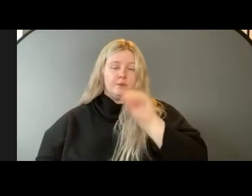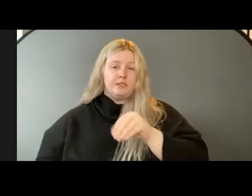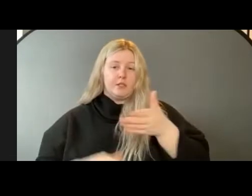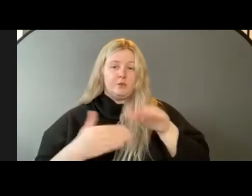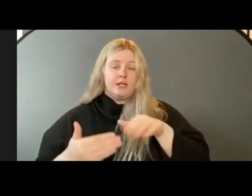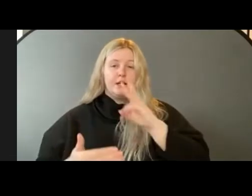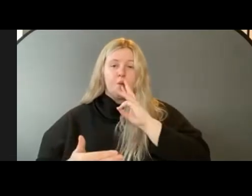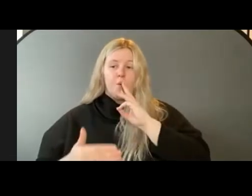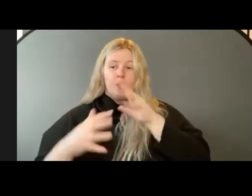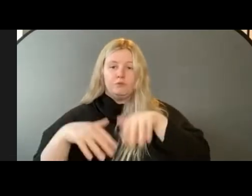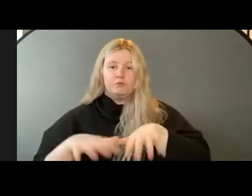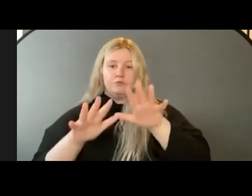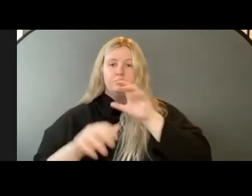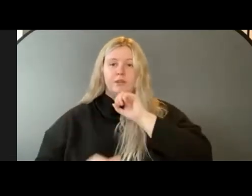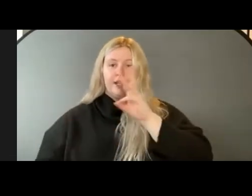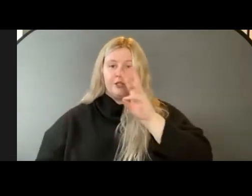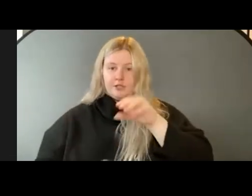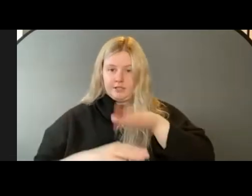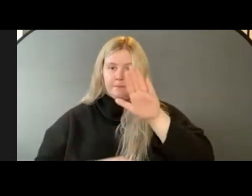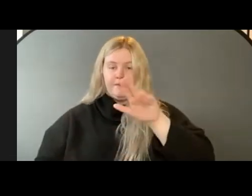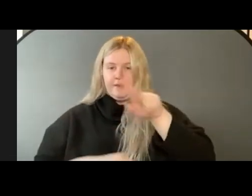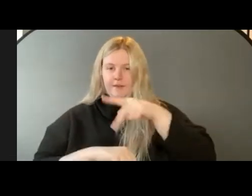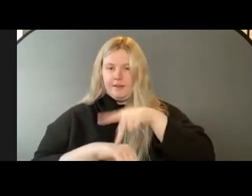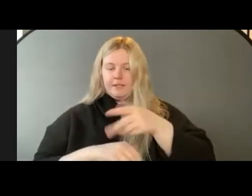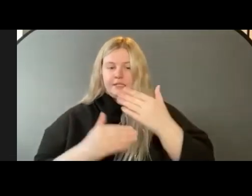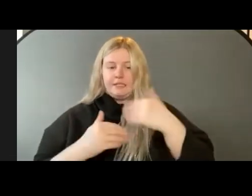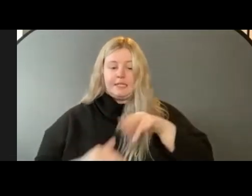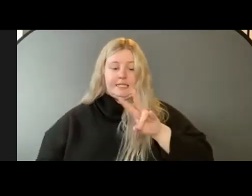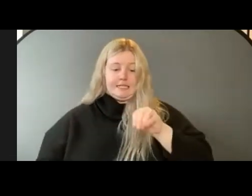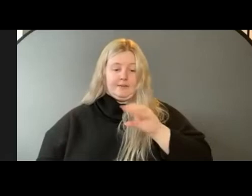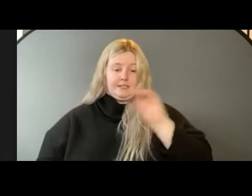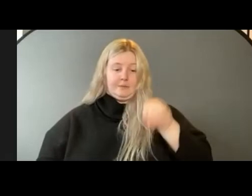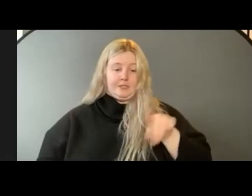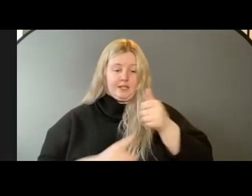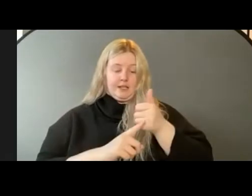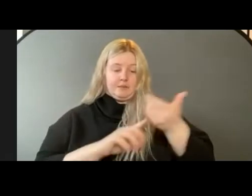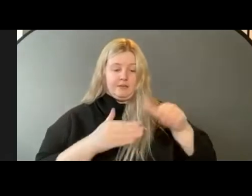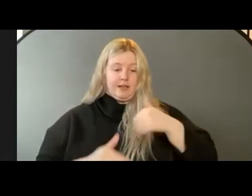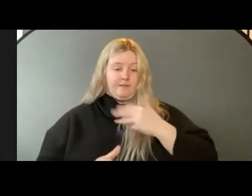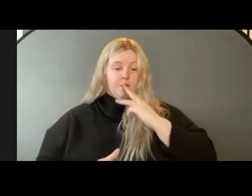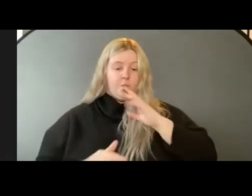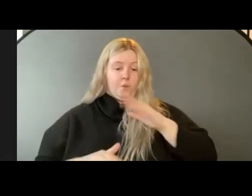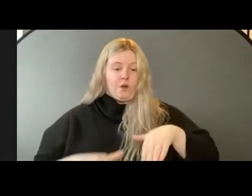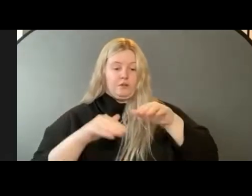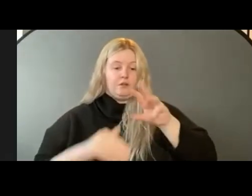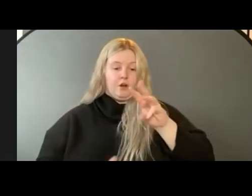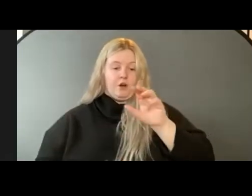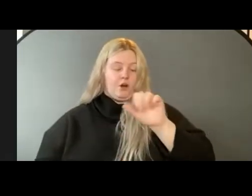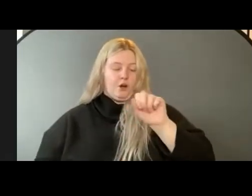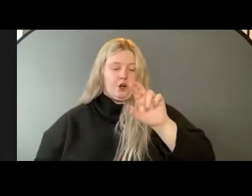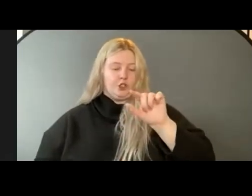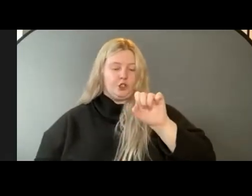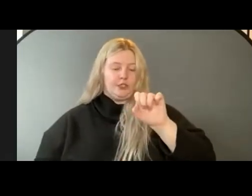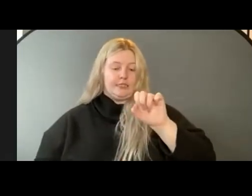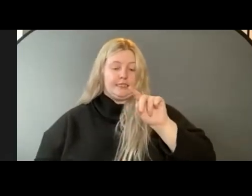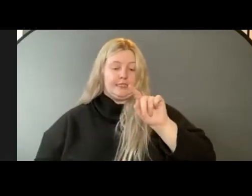were over 60, and 70% of those who died from floods in Argentina were older persons. And folks, this isn't rocket